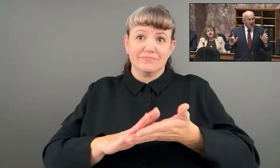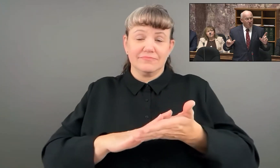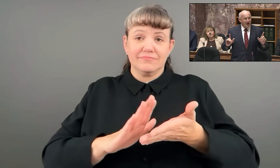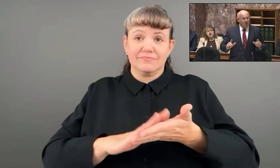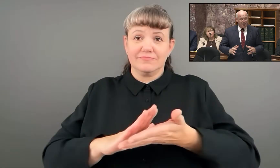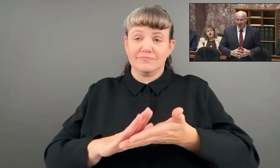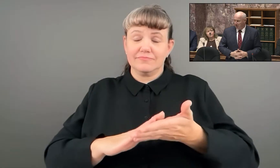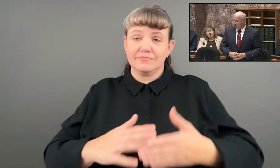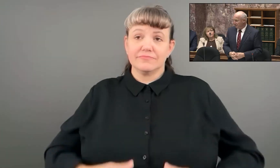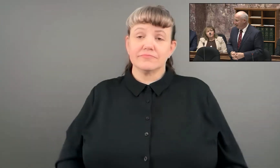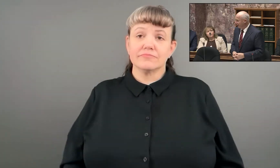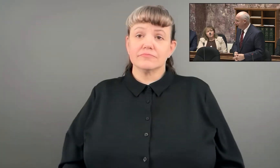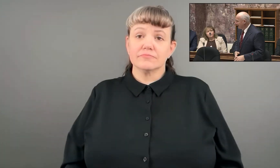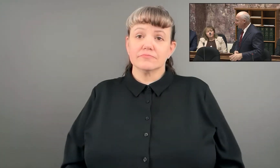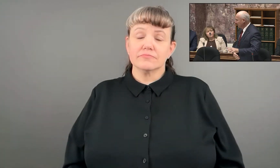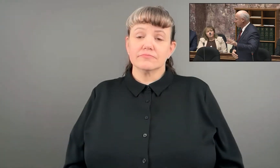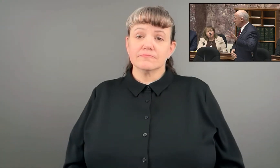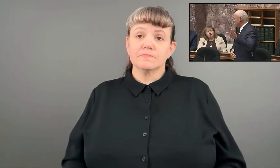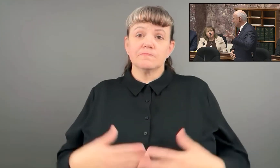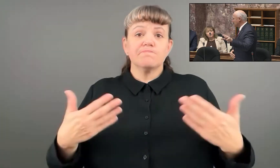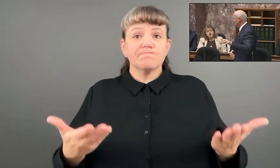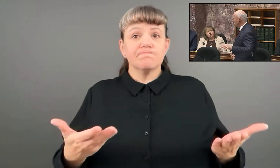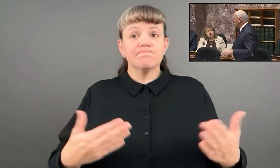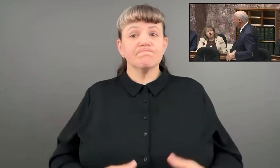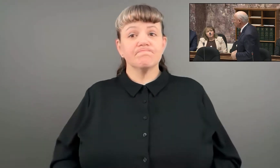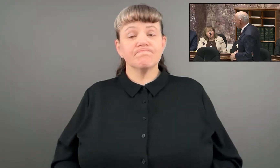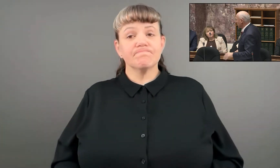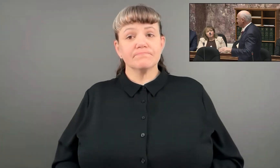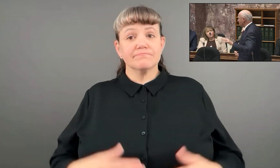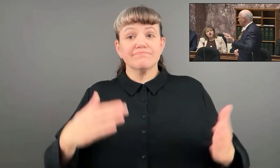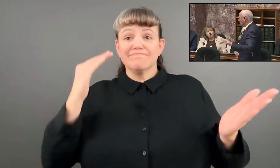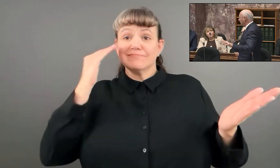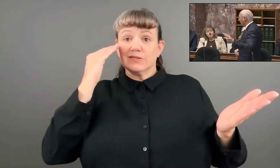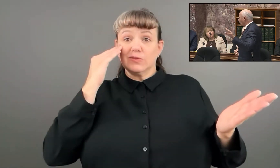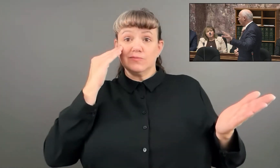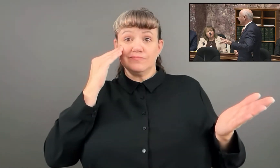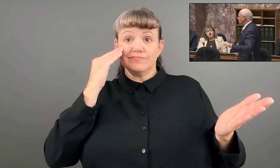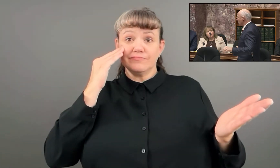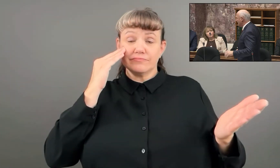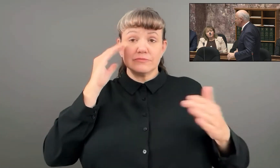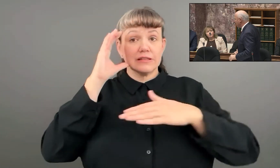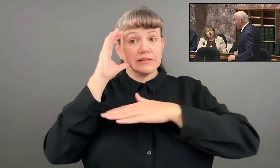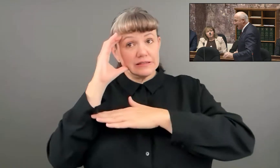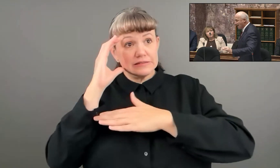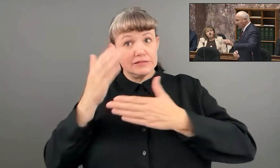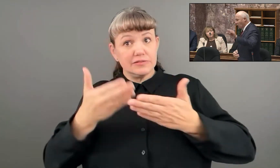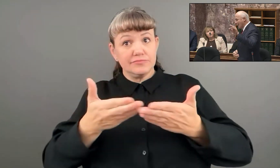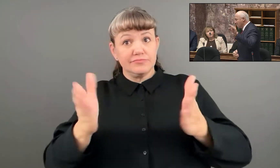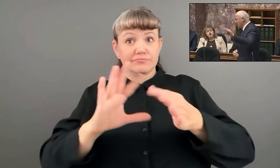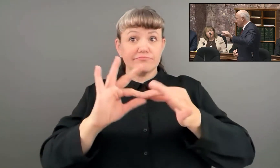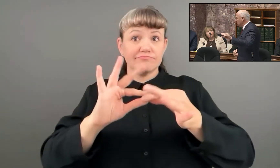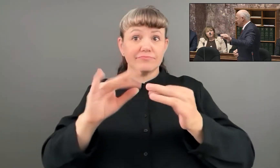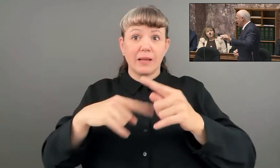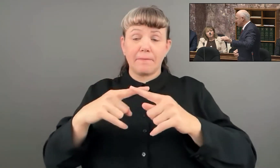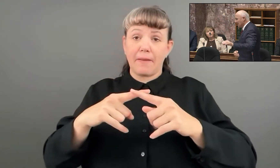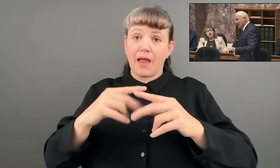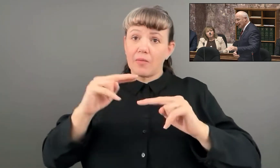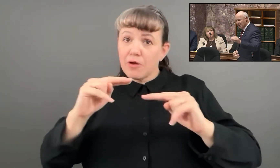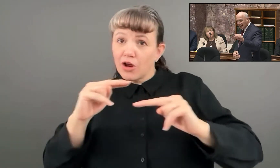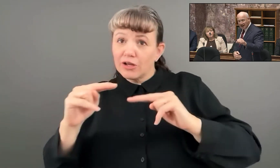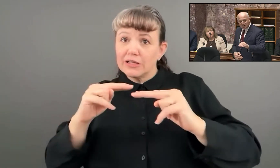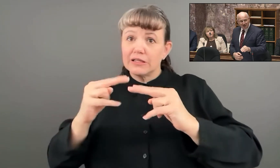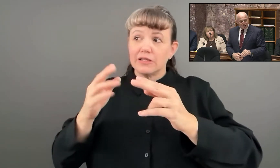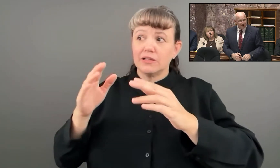And I know one thing, Honourable Speaker, to listen to that side of the House talk about bargaining and workers' rights after when members on that